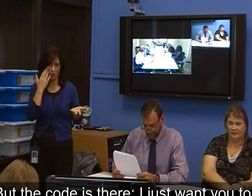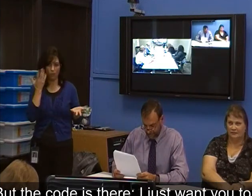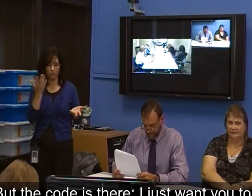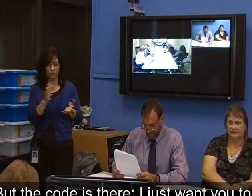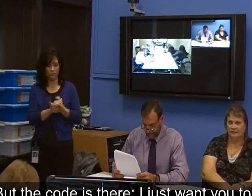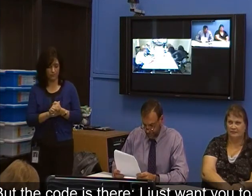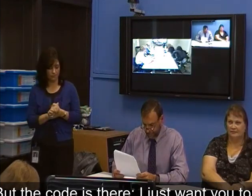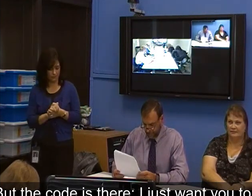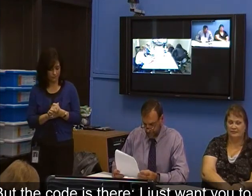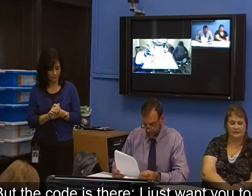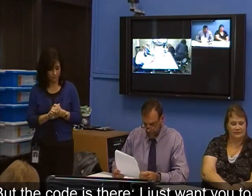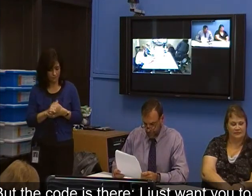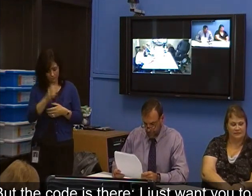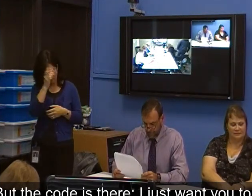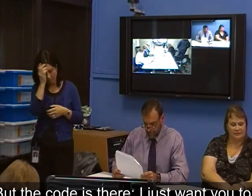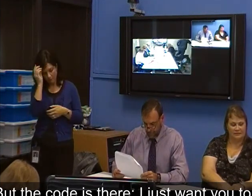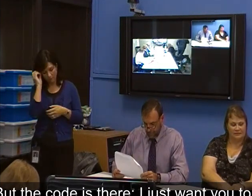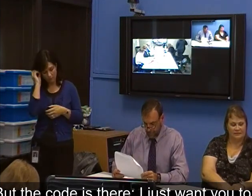is.